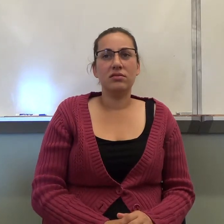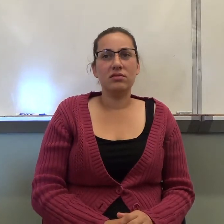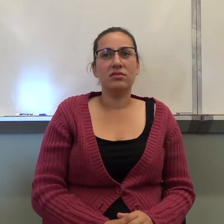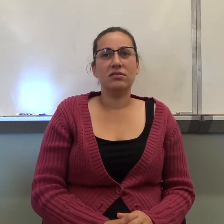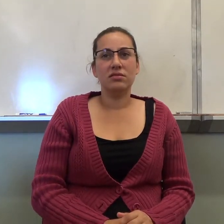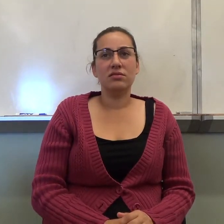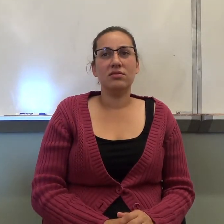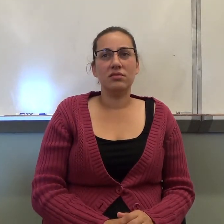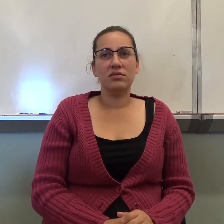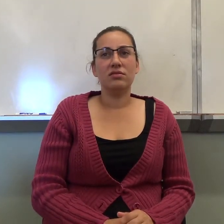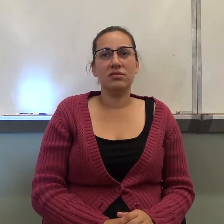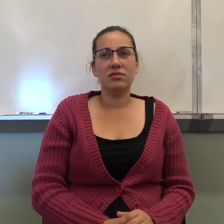sense?